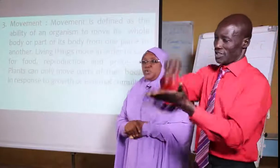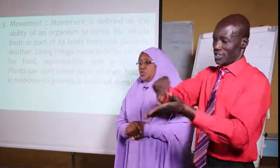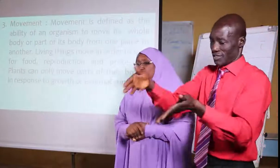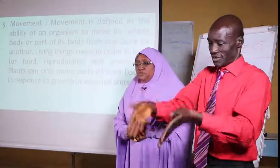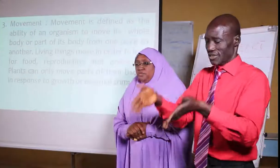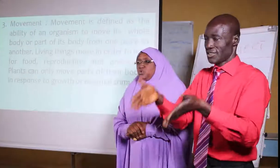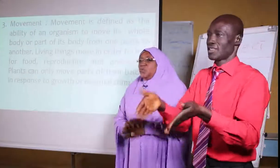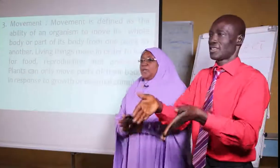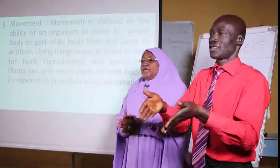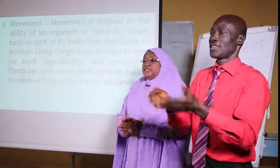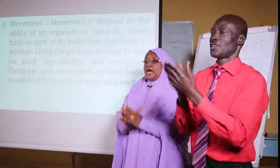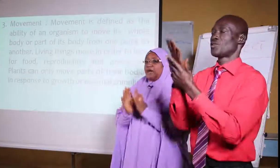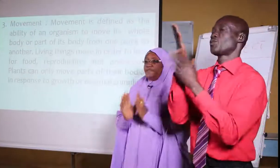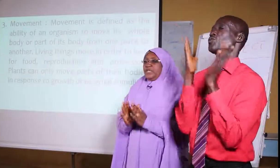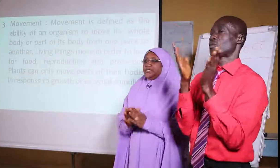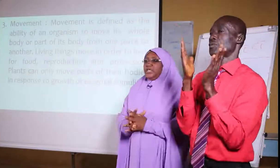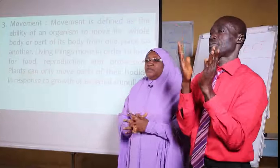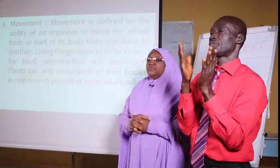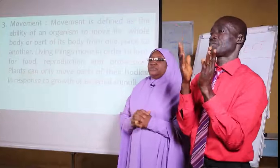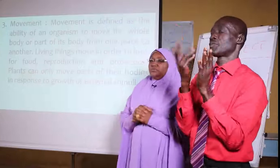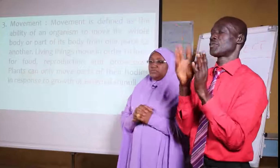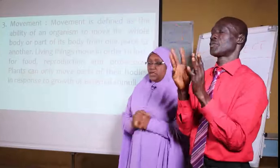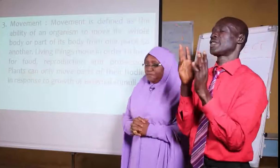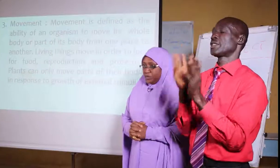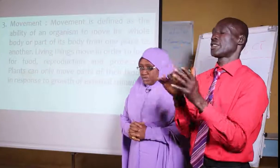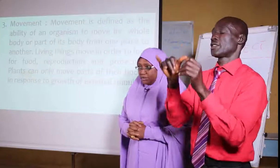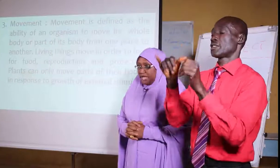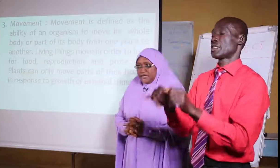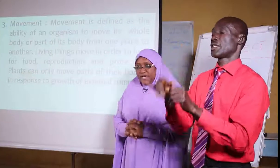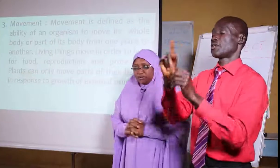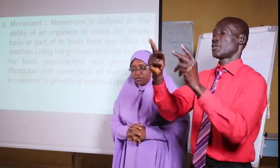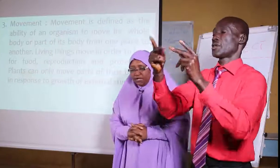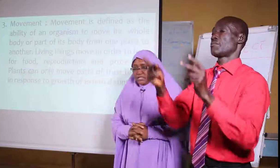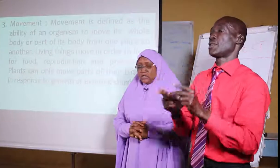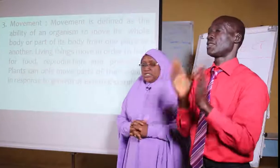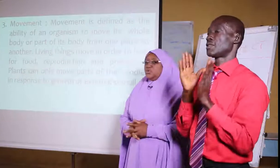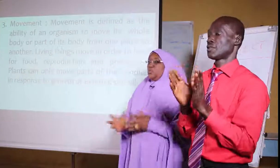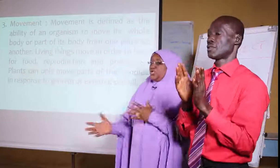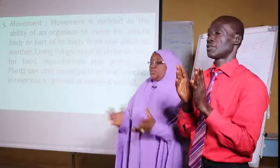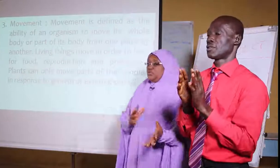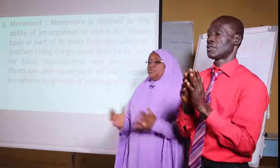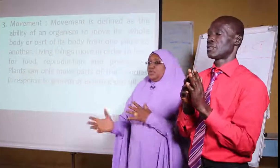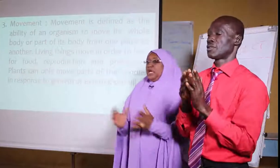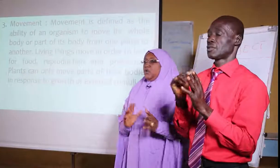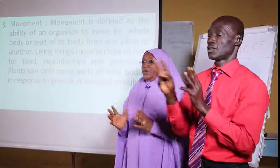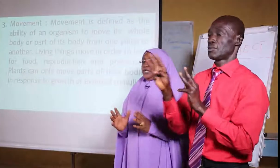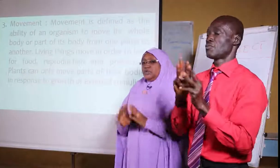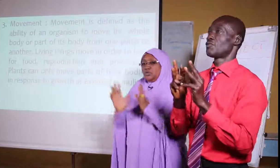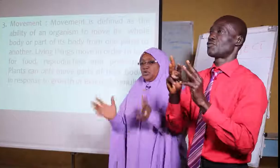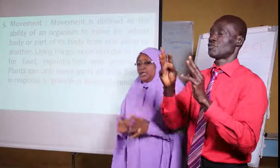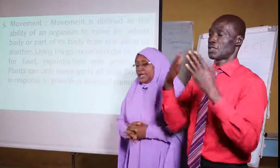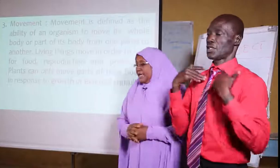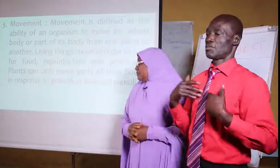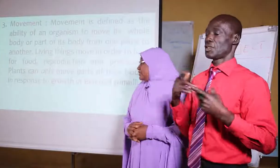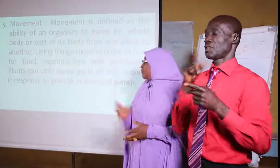another. No. So plants are fixed in position as far as movement is concerned, though they move their own body,